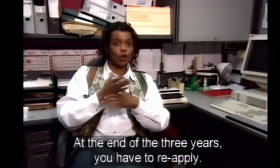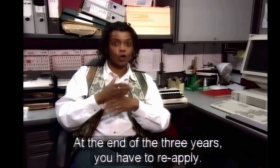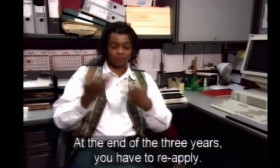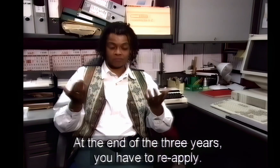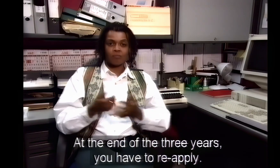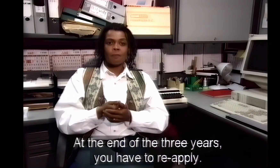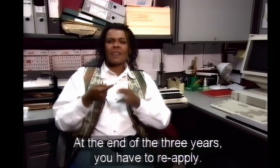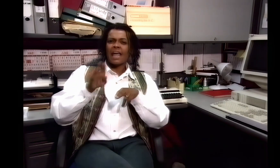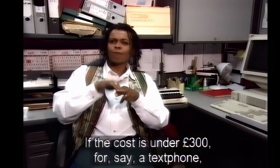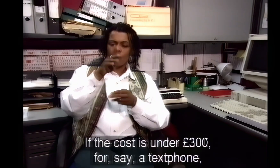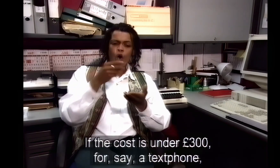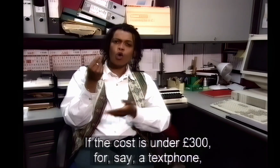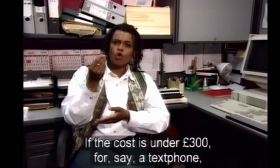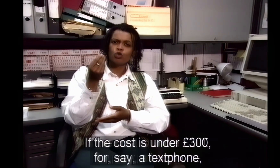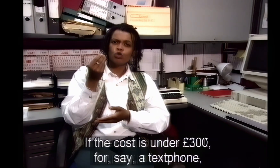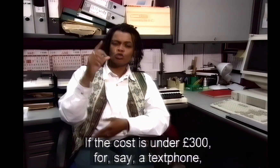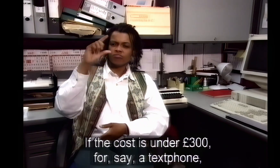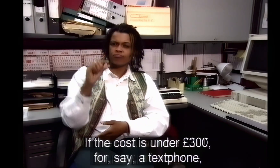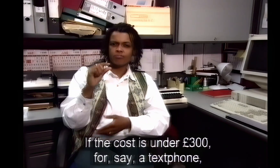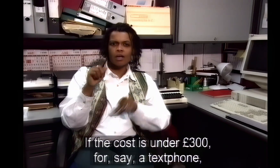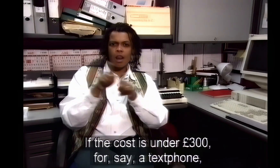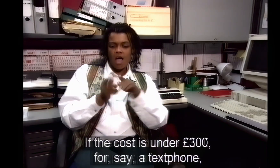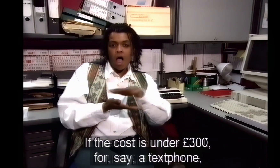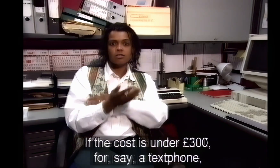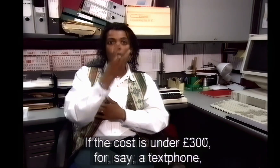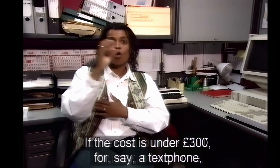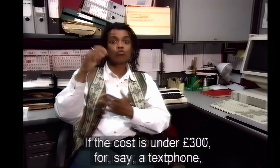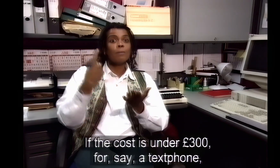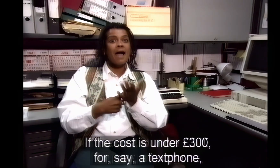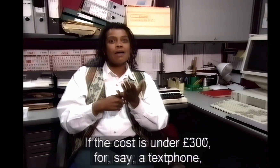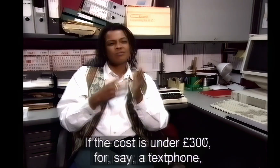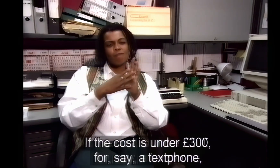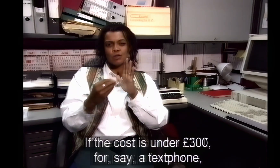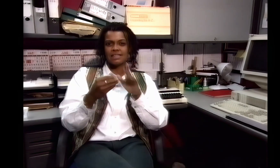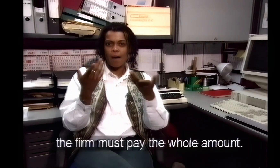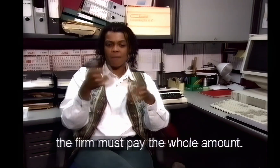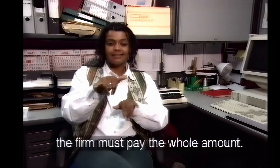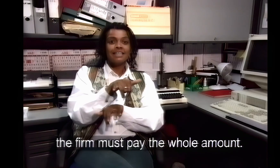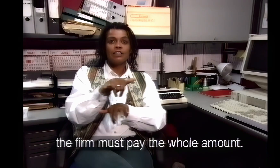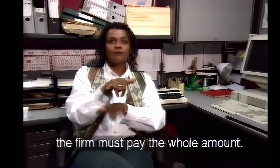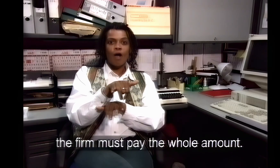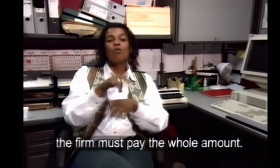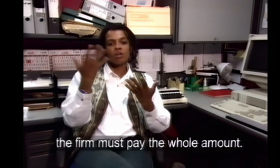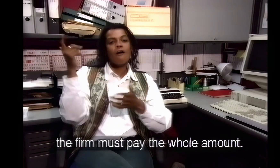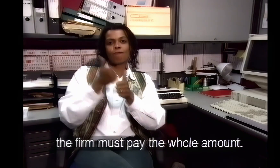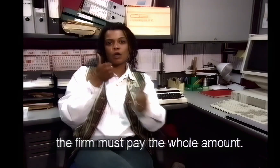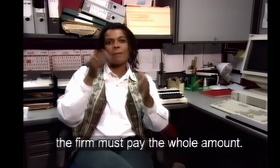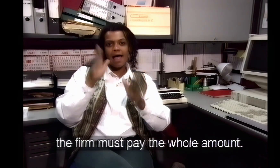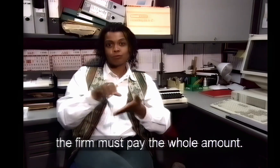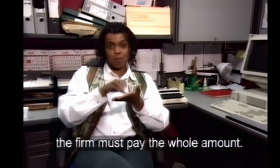work. If the cost is small, for example under £300 for, say, a minicom, then the